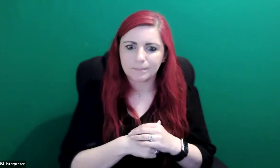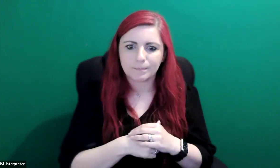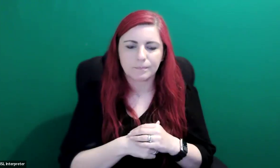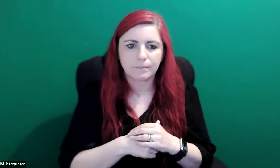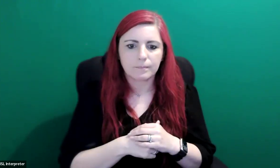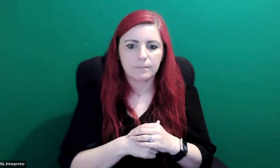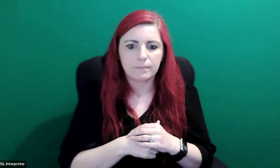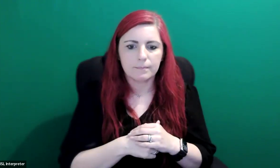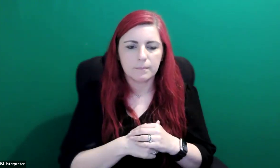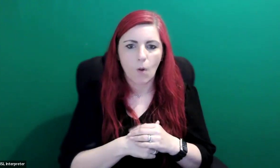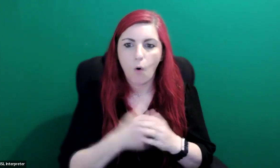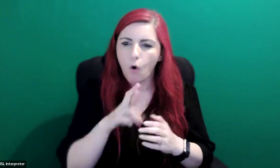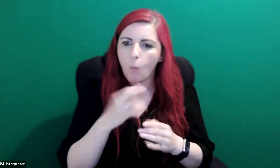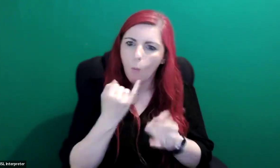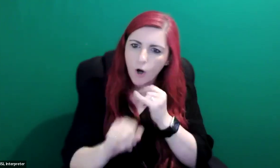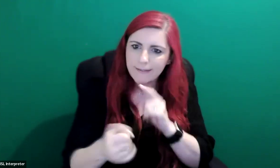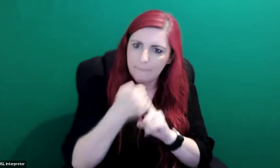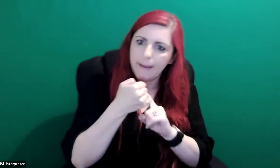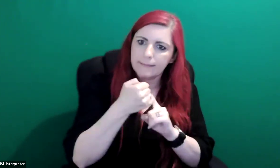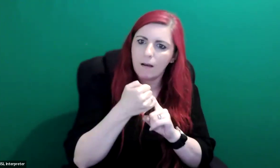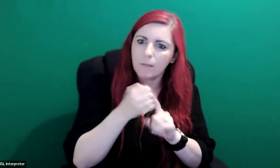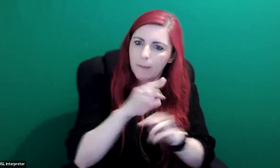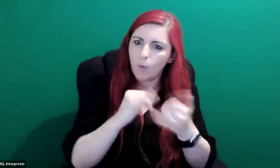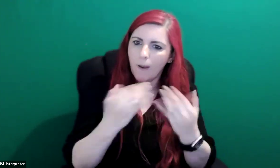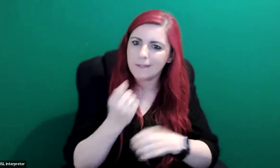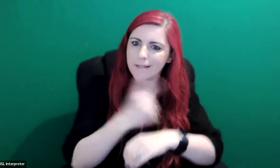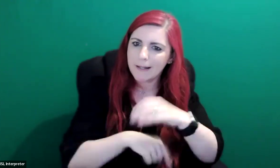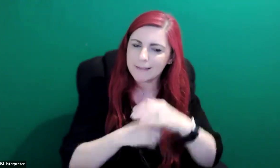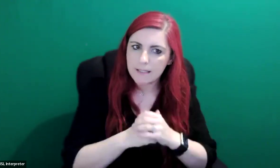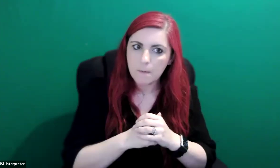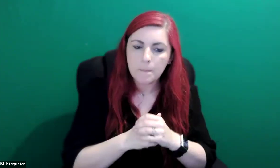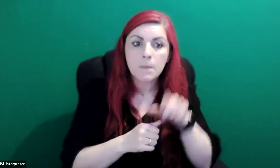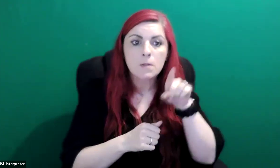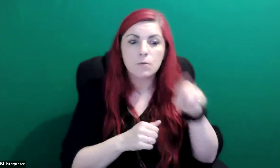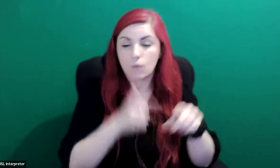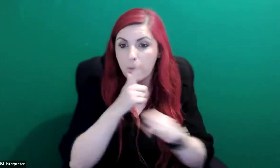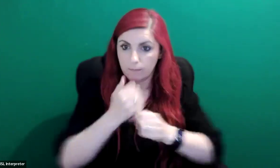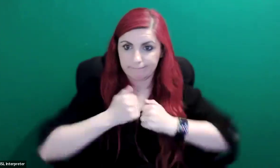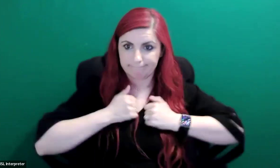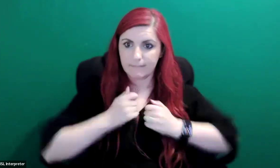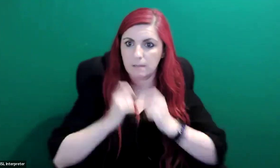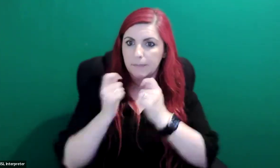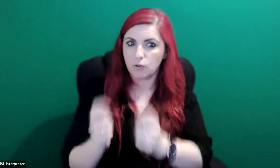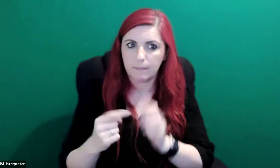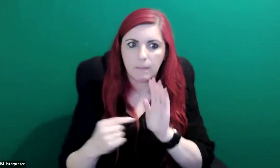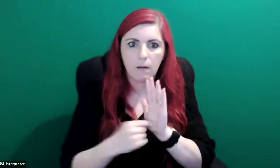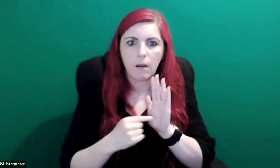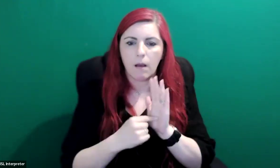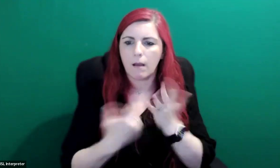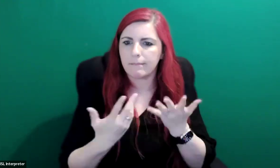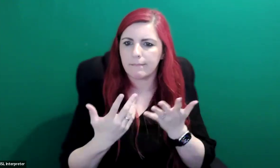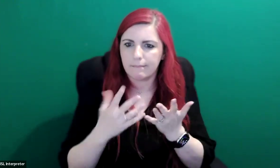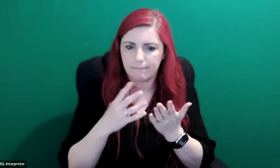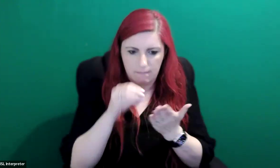Just moving along. So just to say a little bit about our own submission. So we're informed by our own